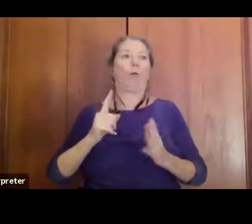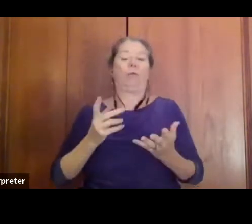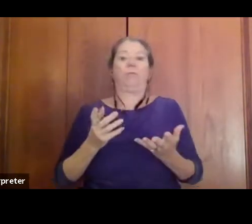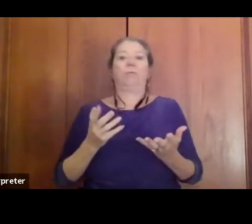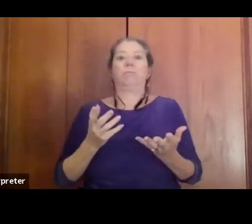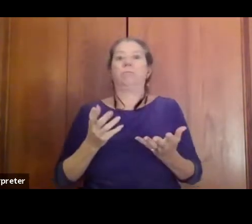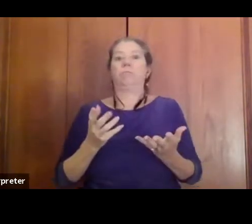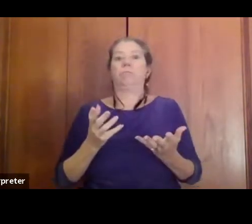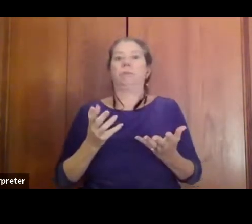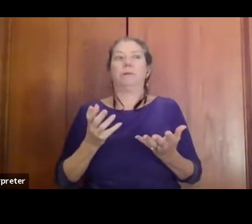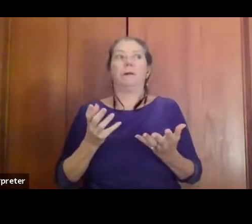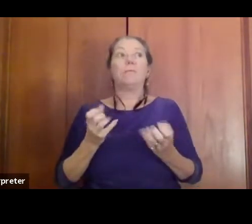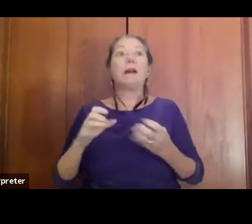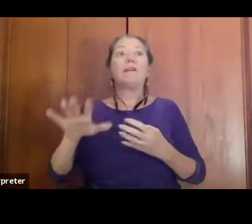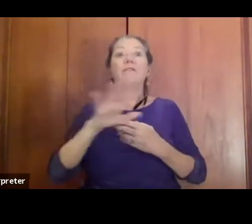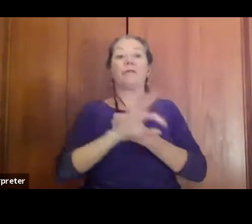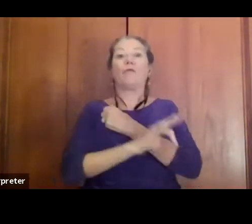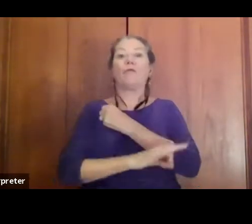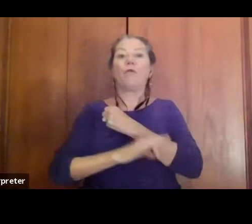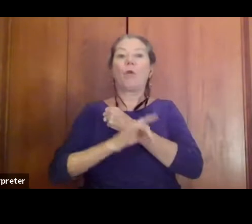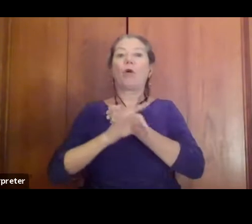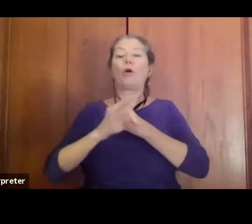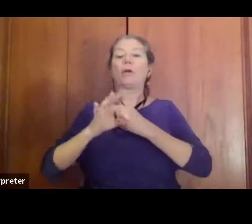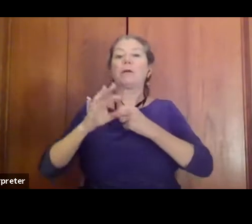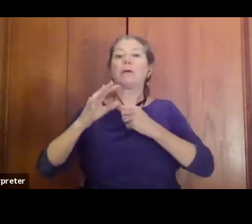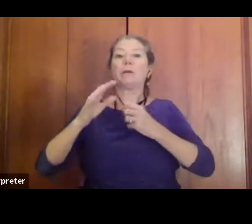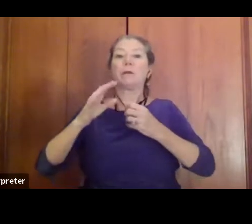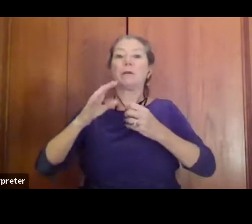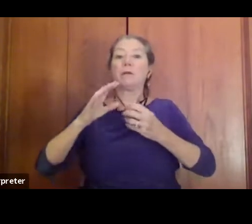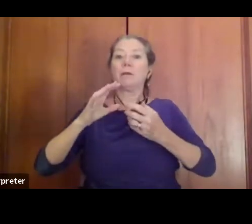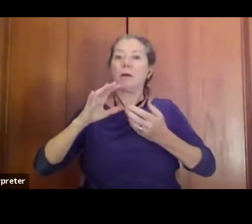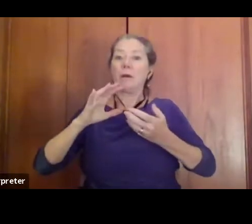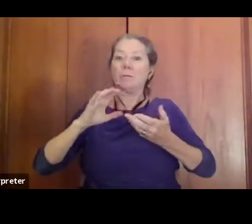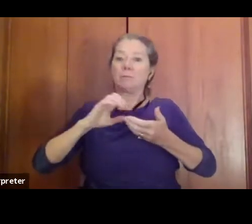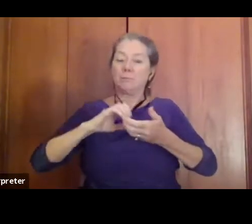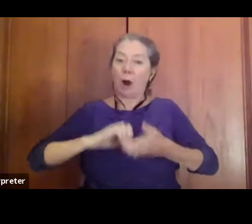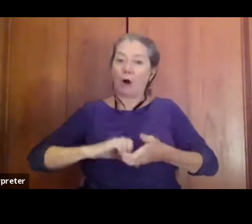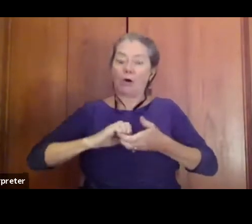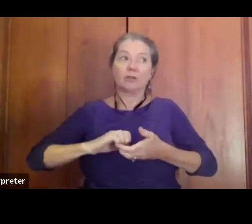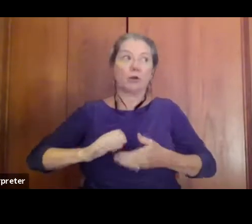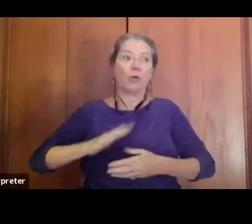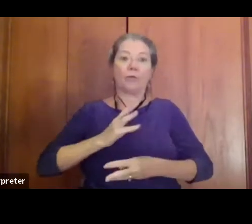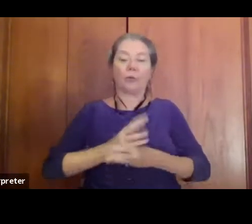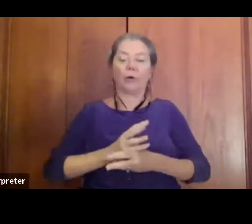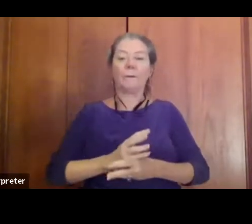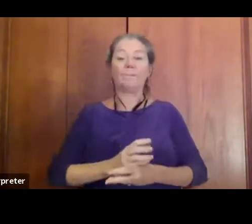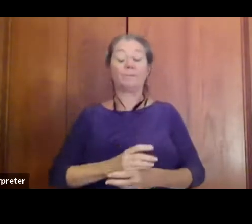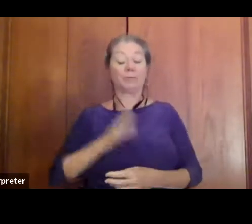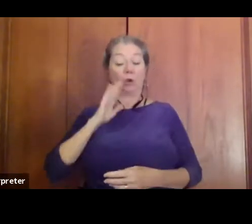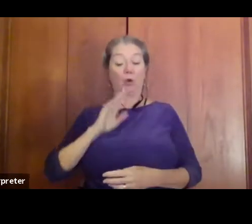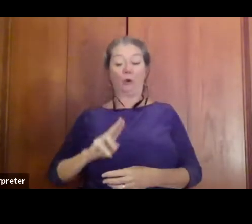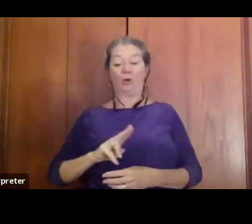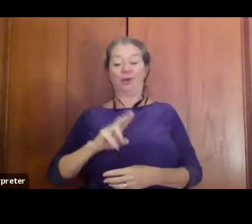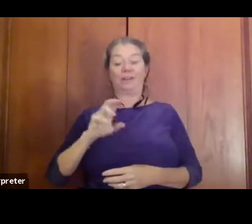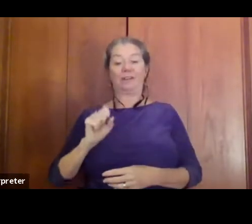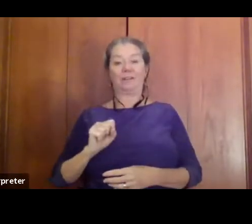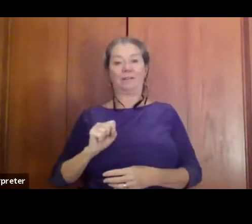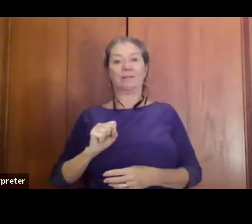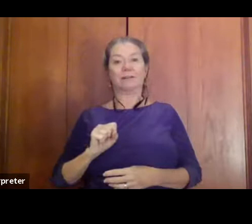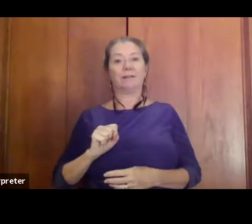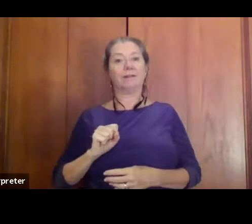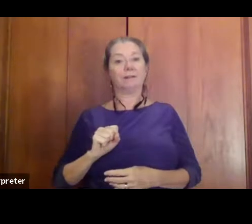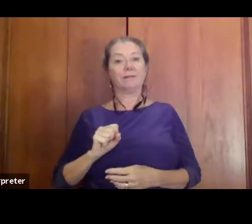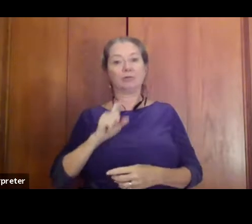our foreign, partners around the world. The United States, it's an audacious melting pot, quite frankly.